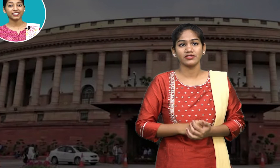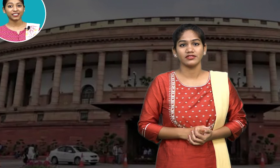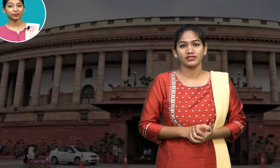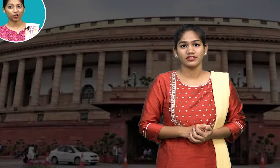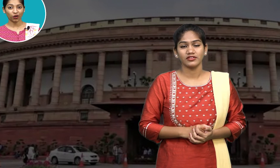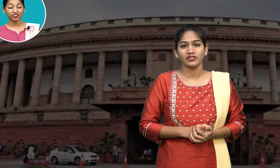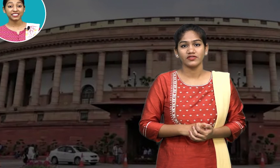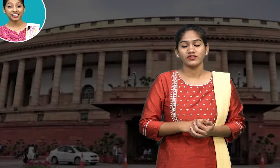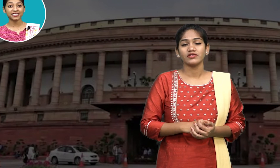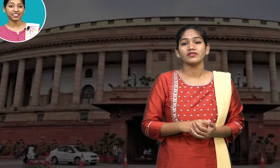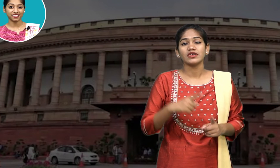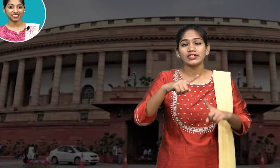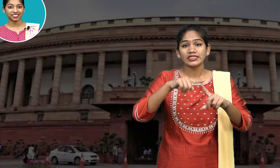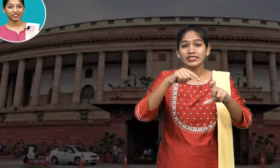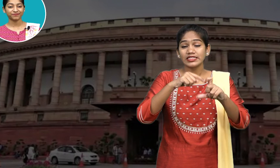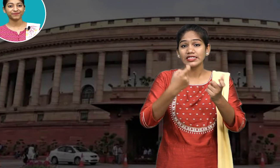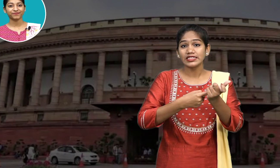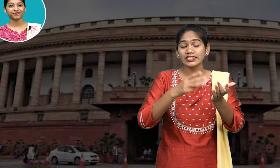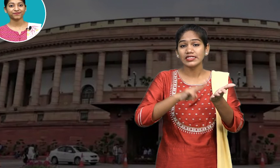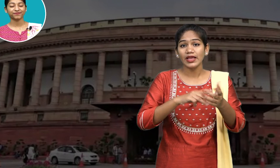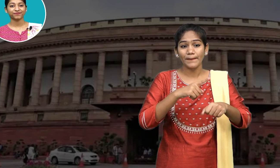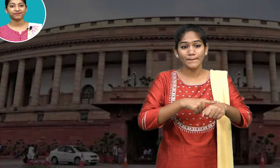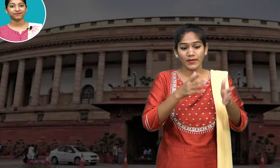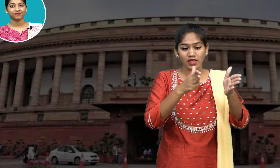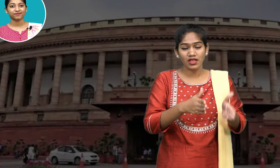for a term of 6 years.